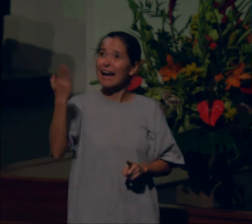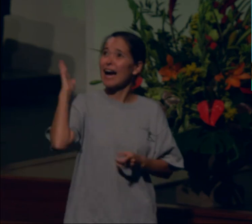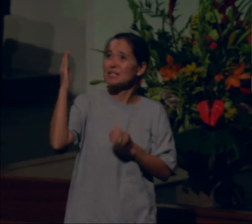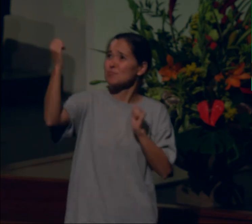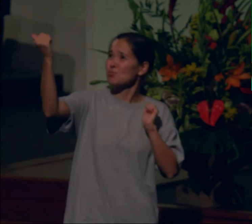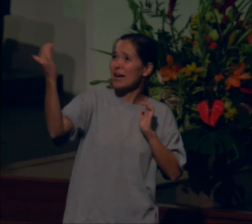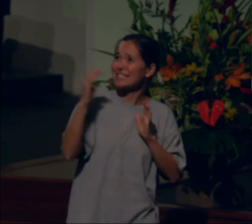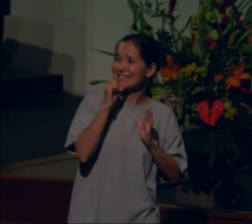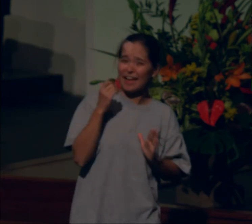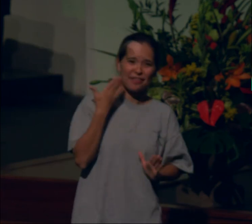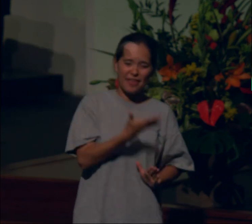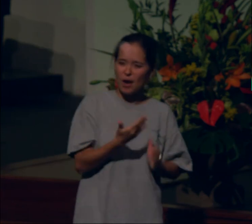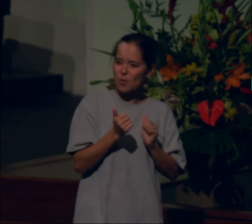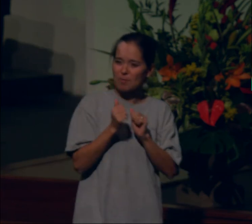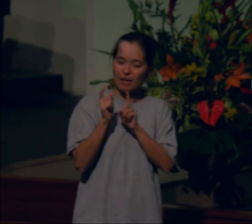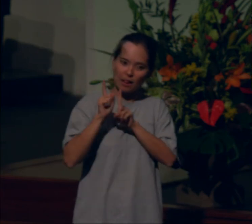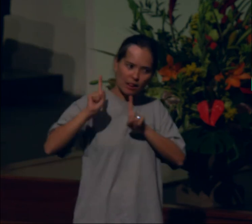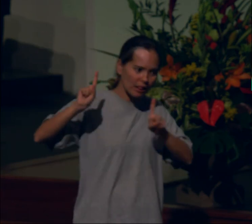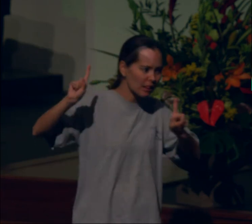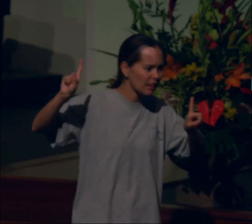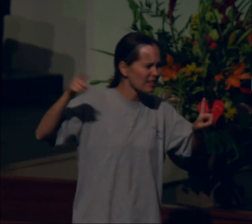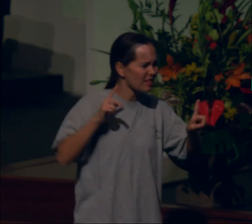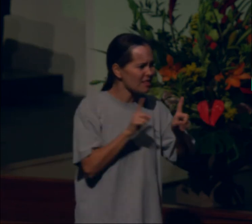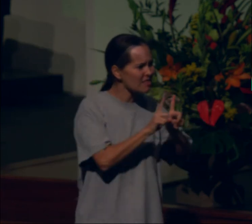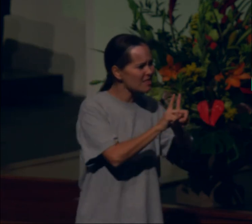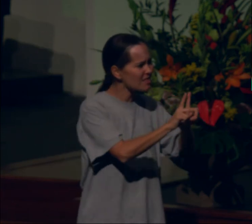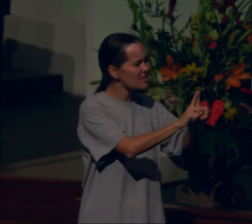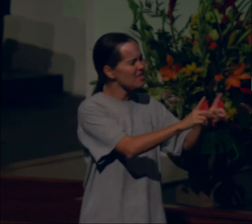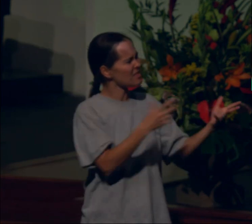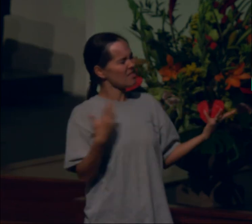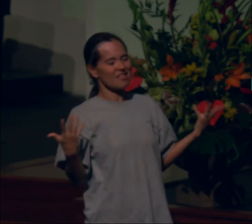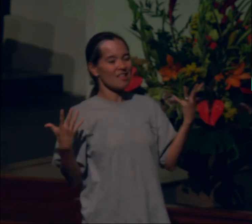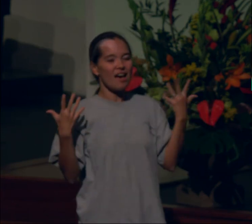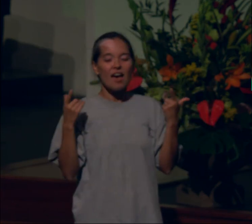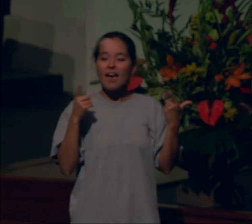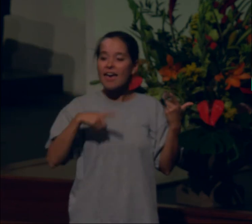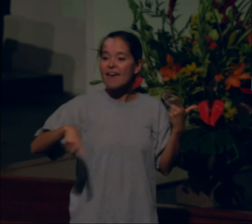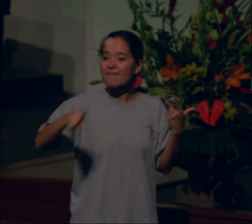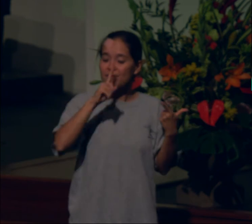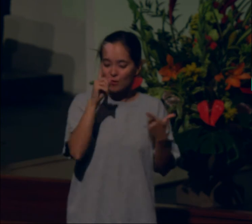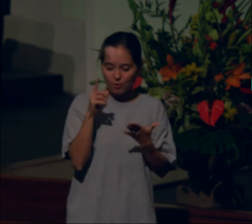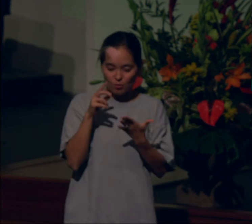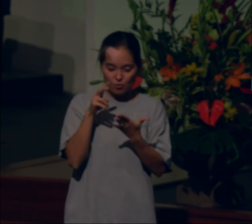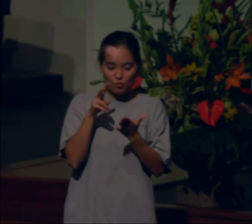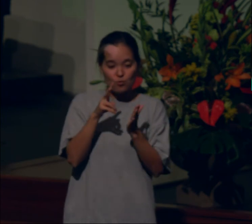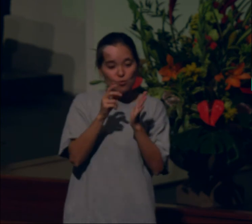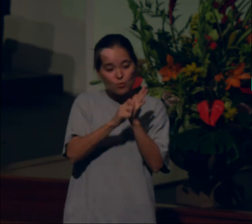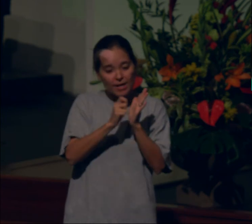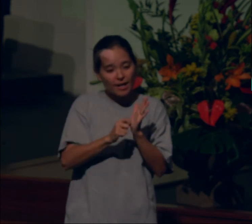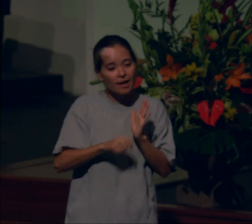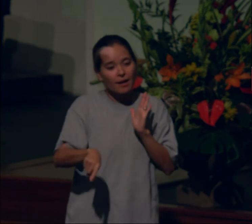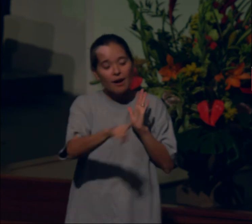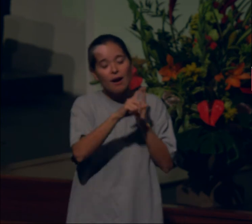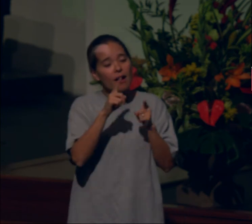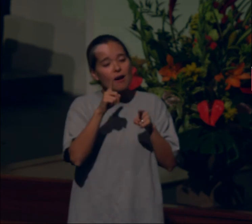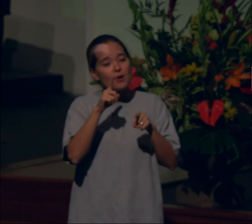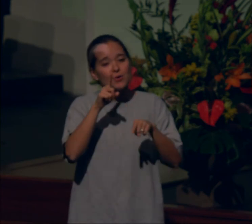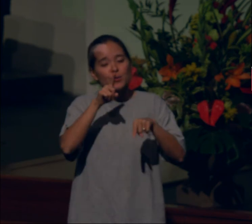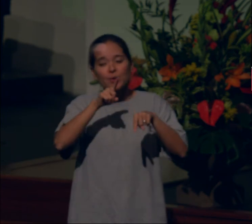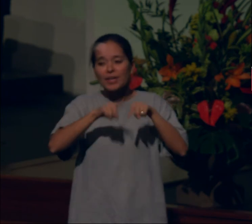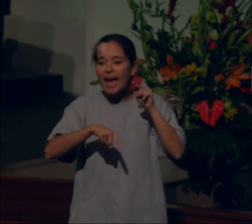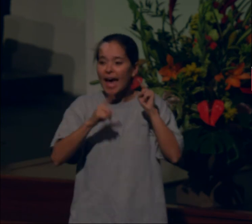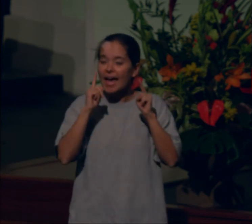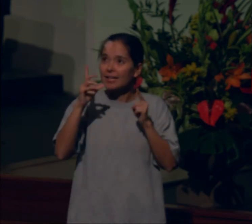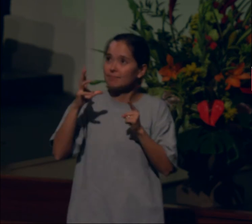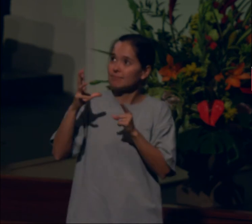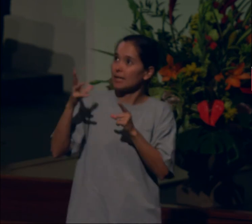God going with me down that road. See, here's why. If you're filling in the blanks, you can't cash in on the